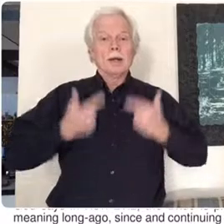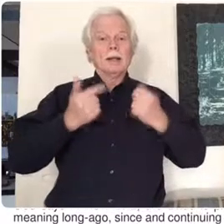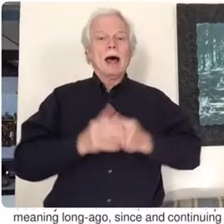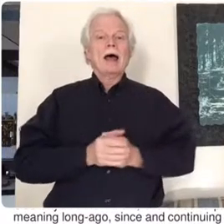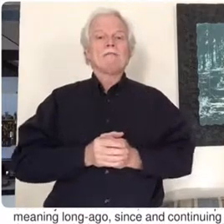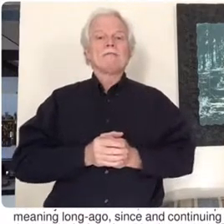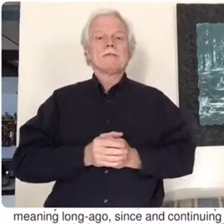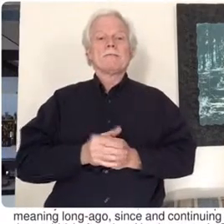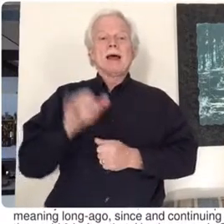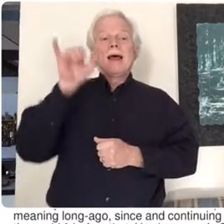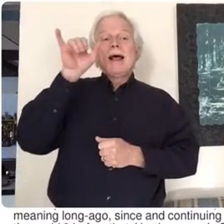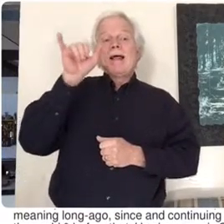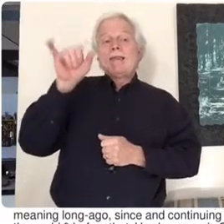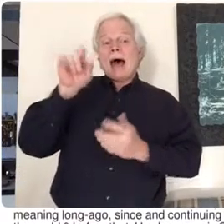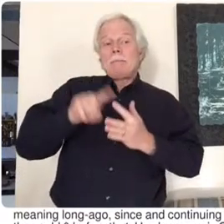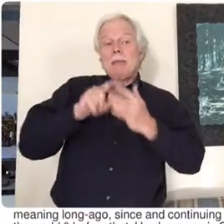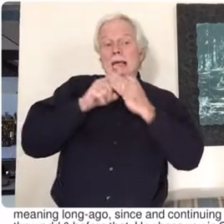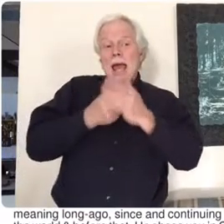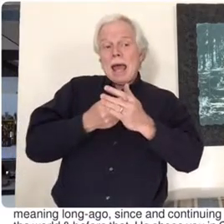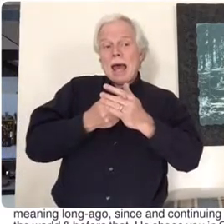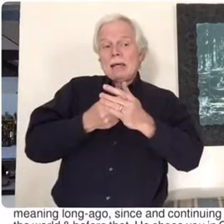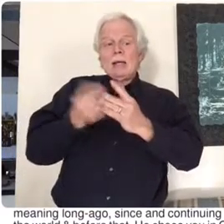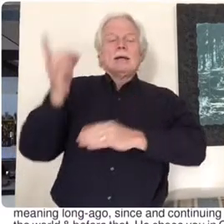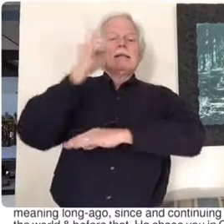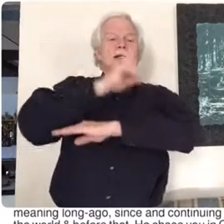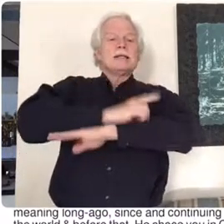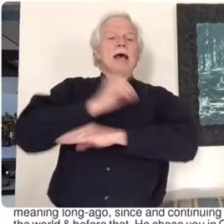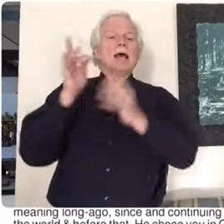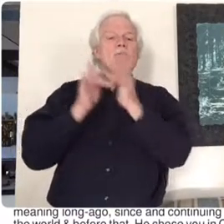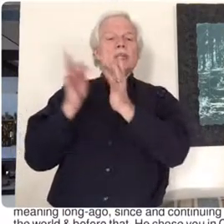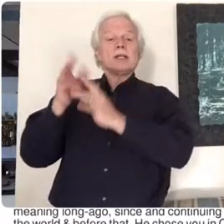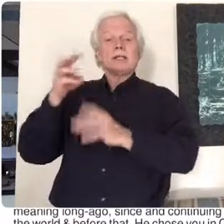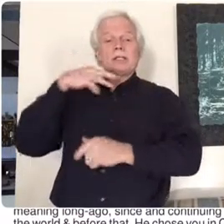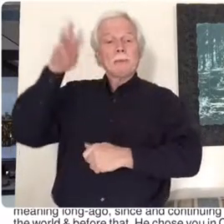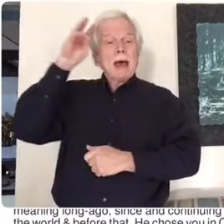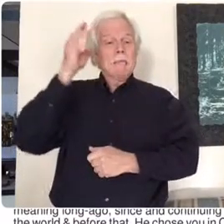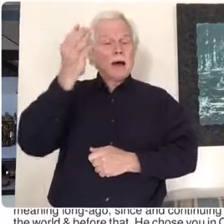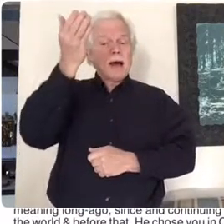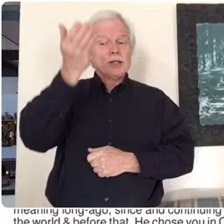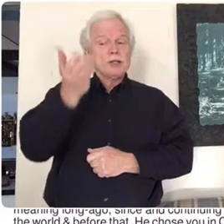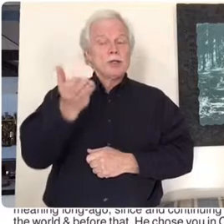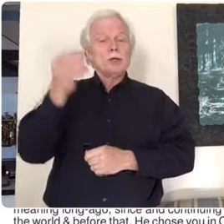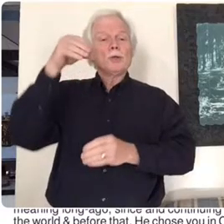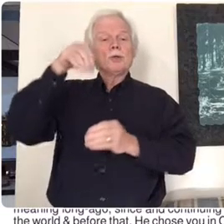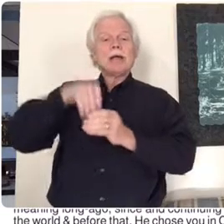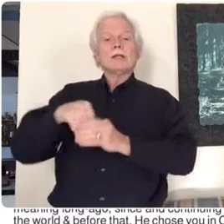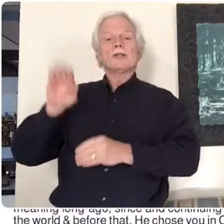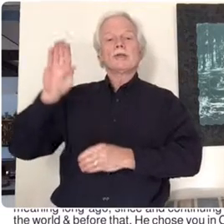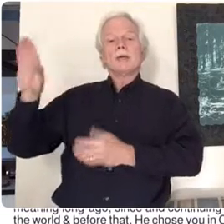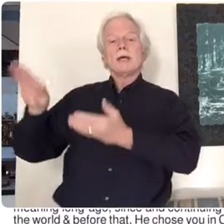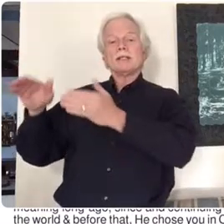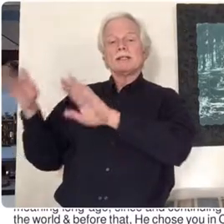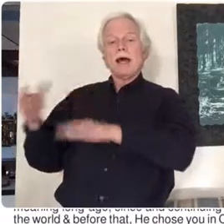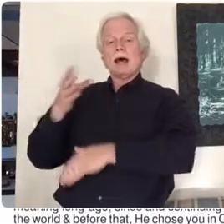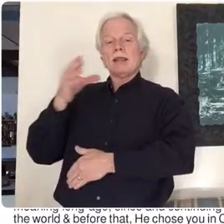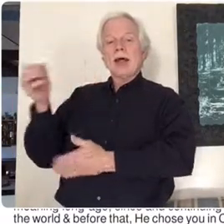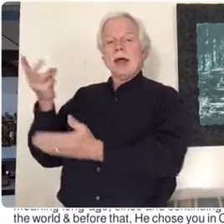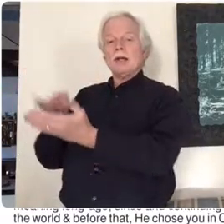life. That began the day Jesus baptized you into his death and